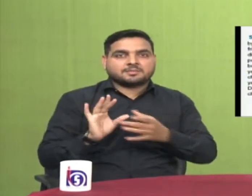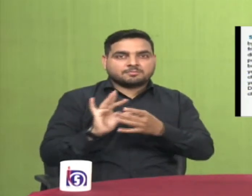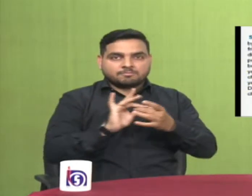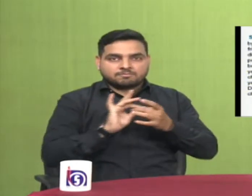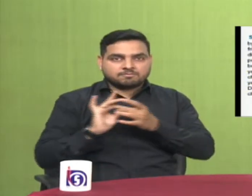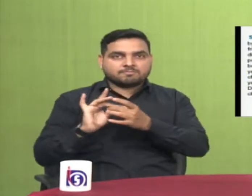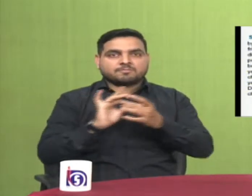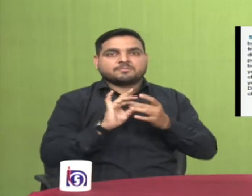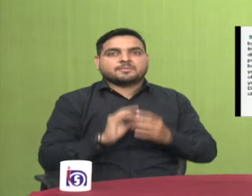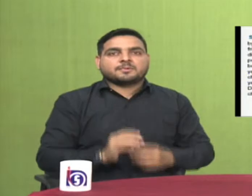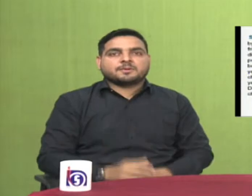can